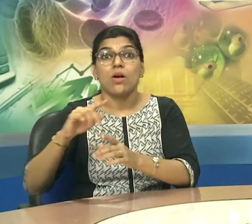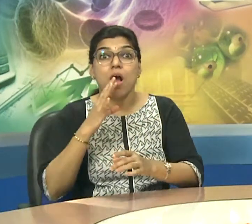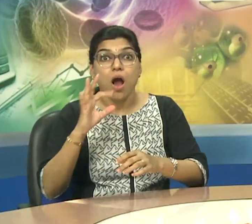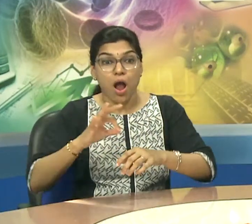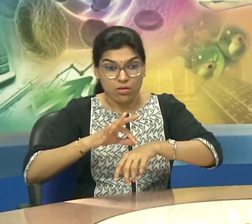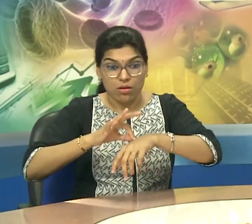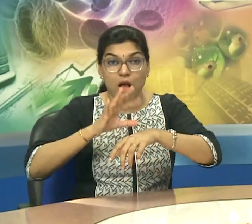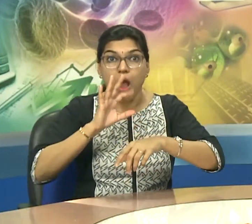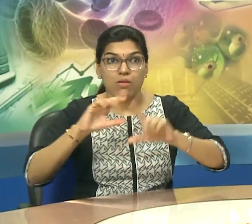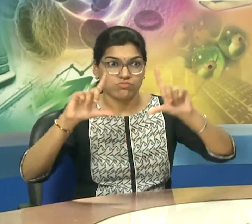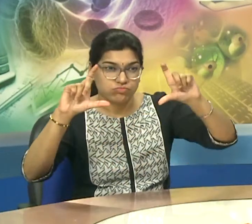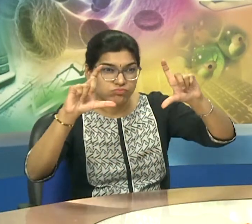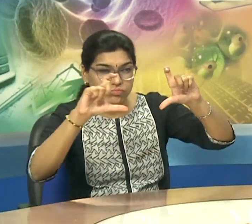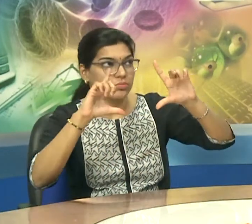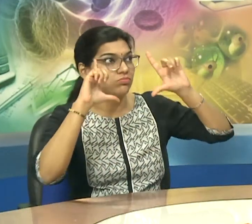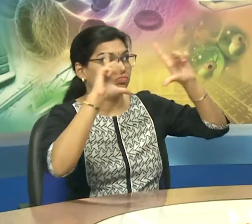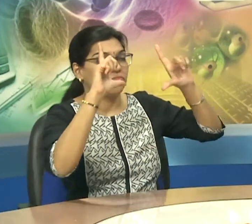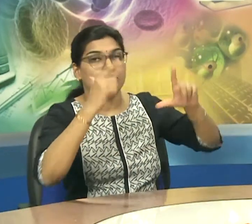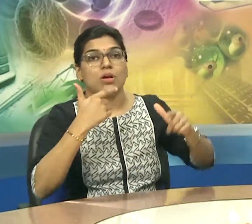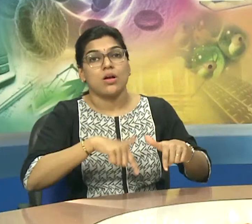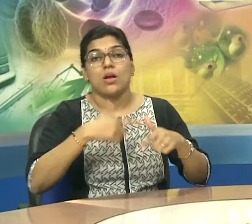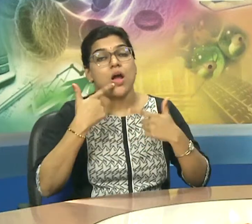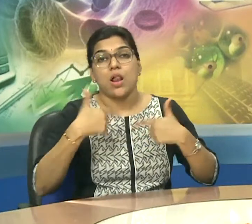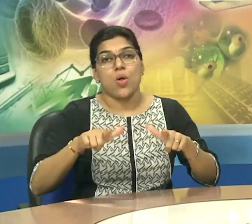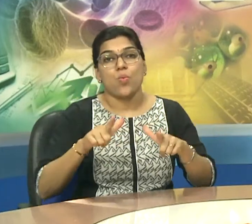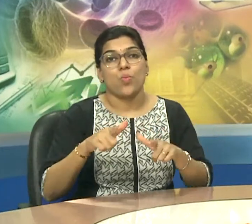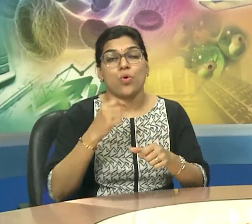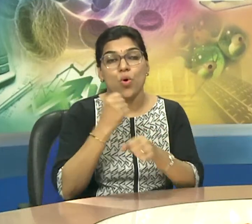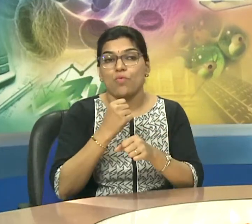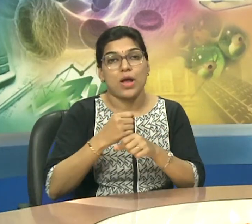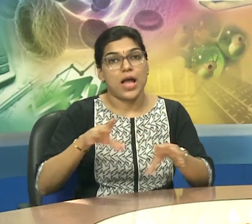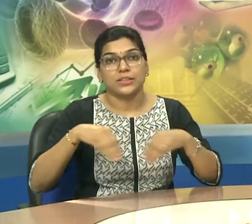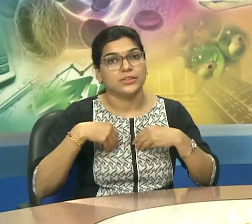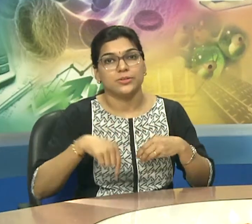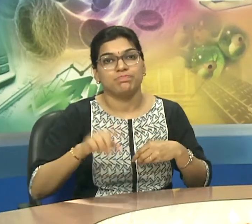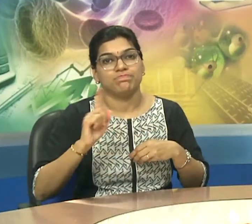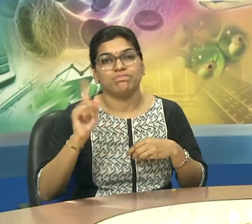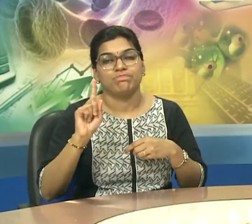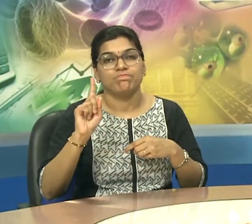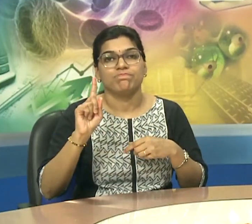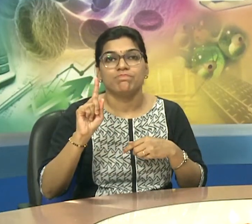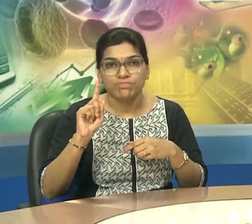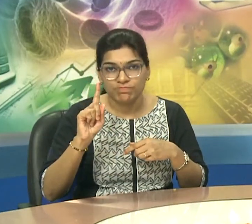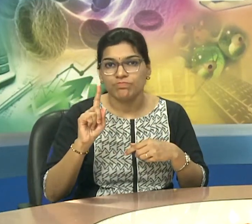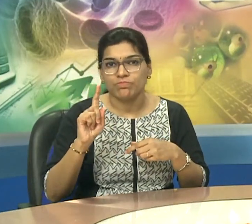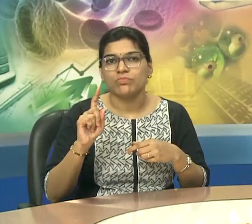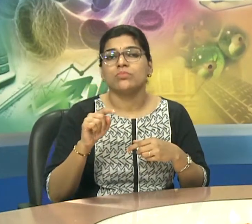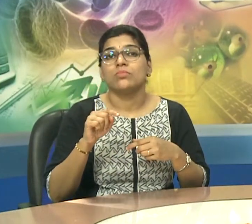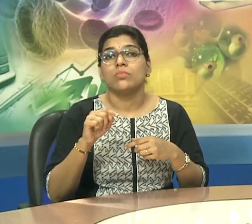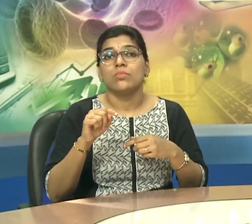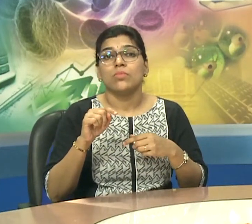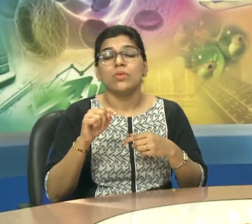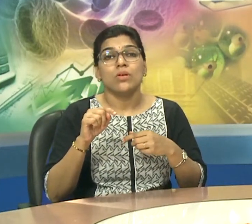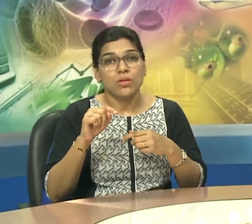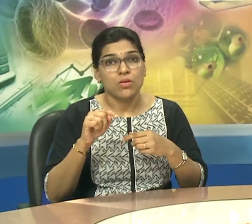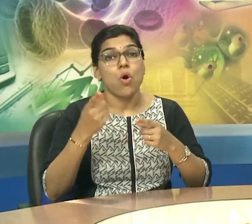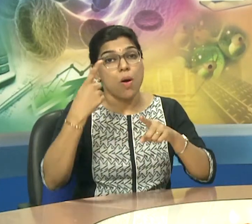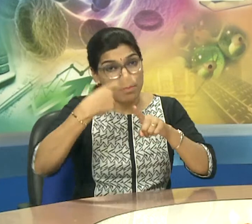for the sale or as a fortune teller, it is